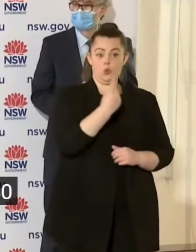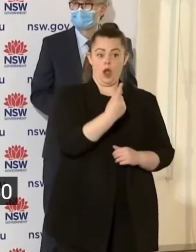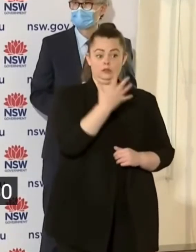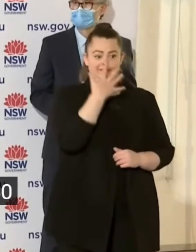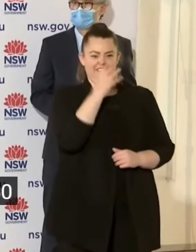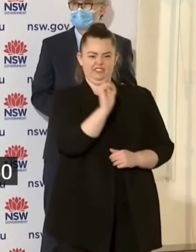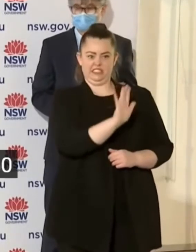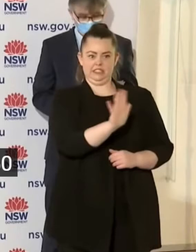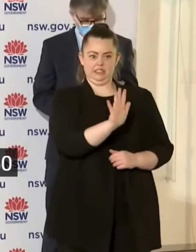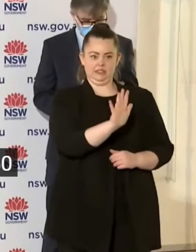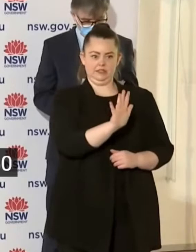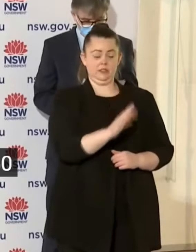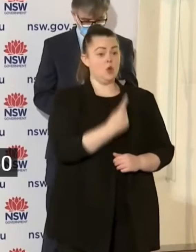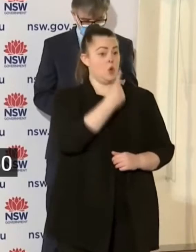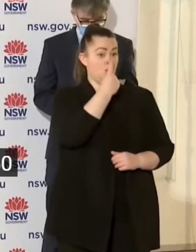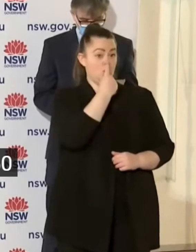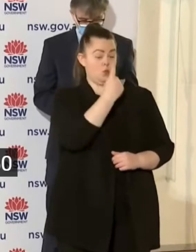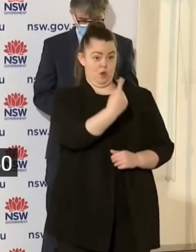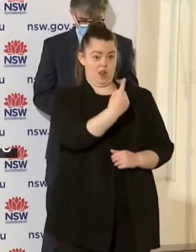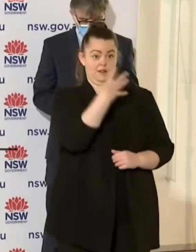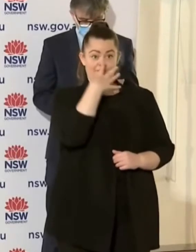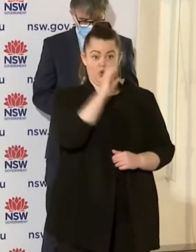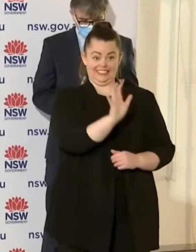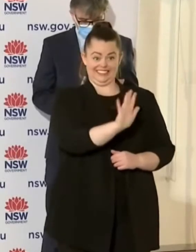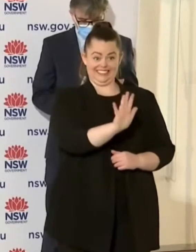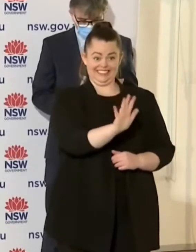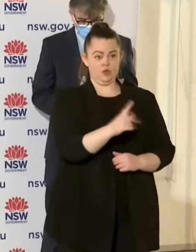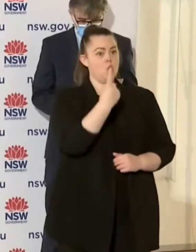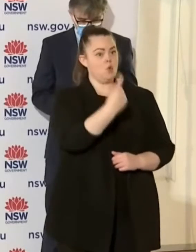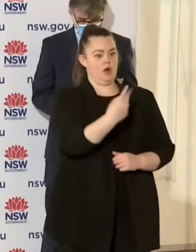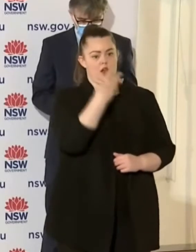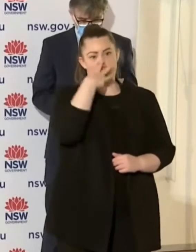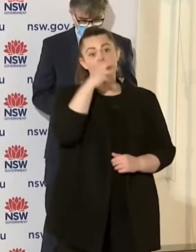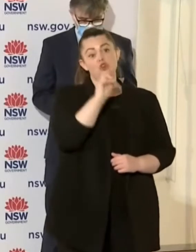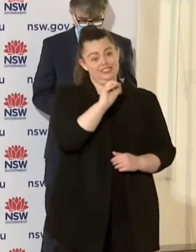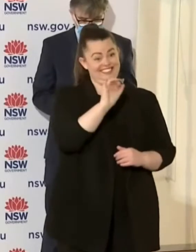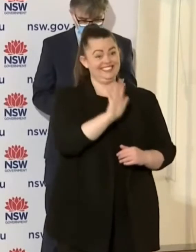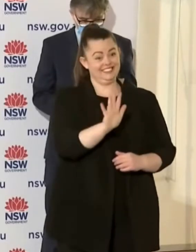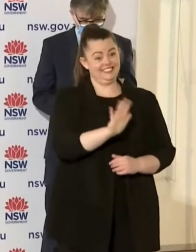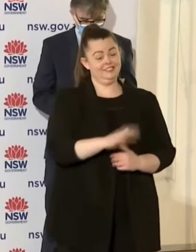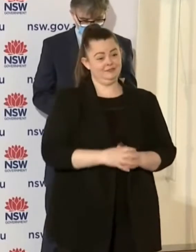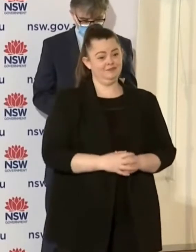50s, 1 in their 40s, and 1 in their 30s.